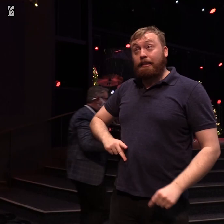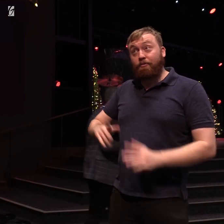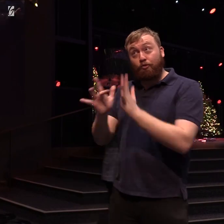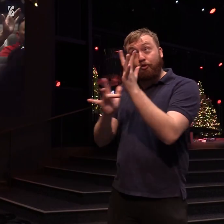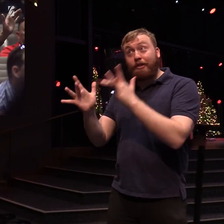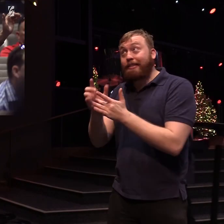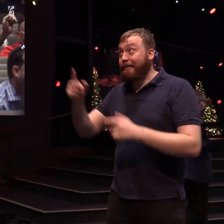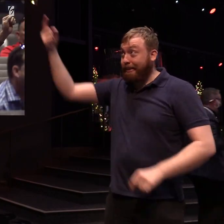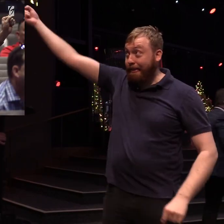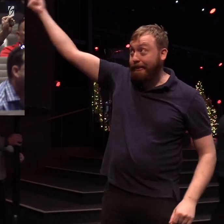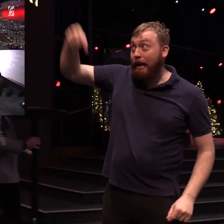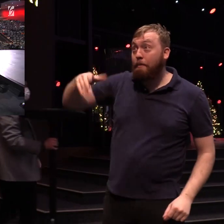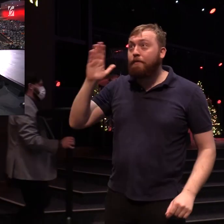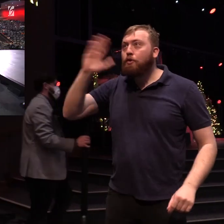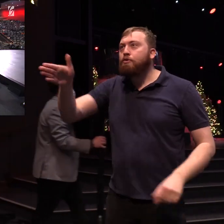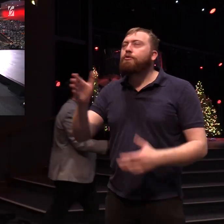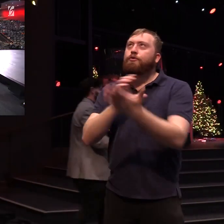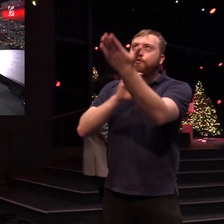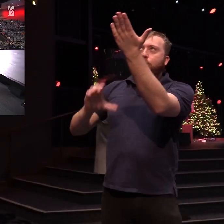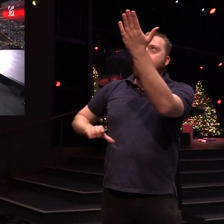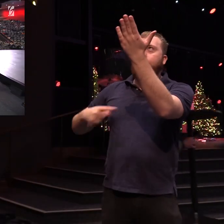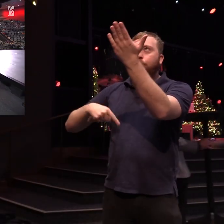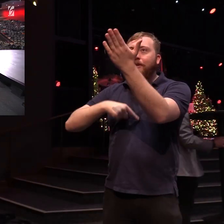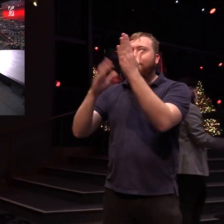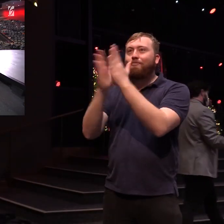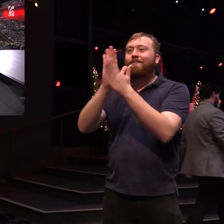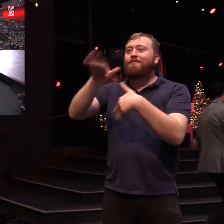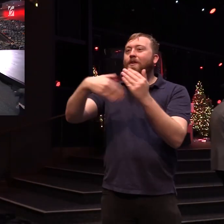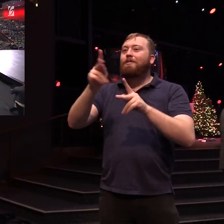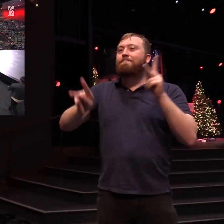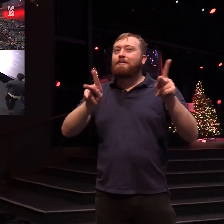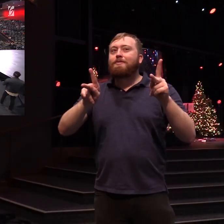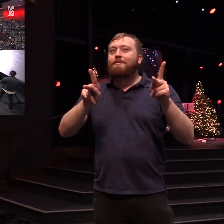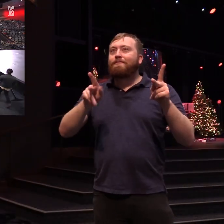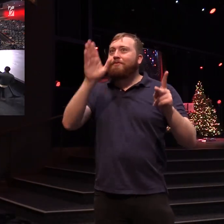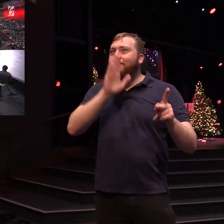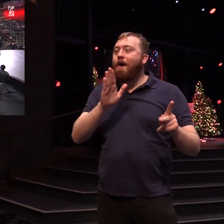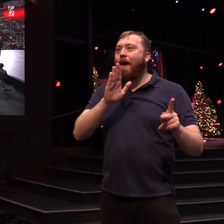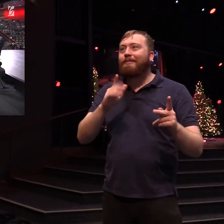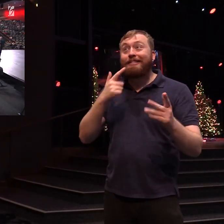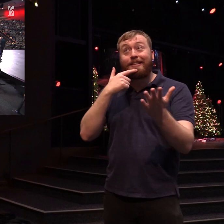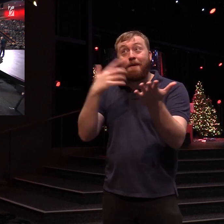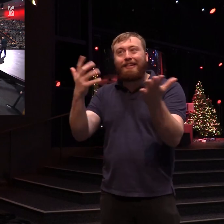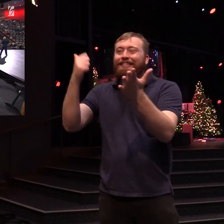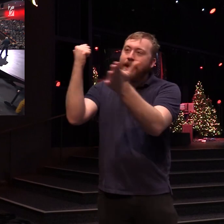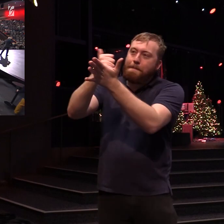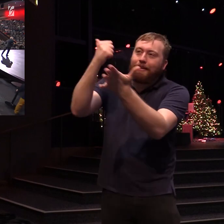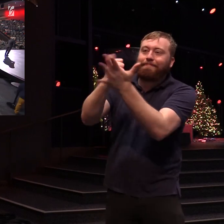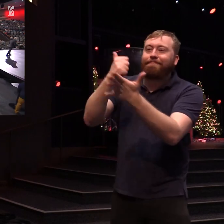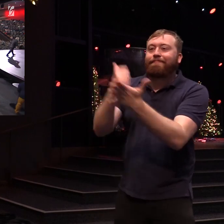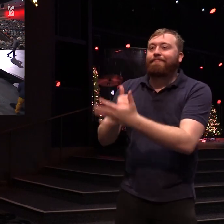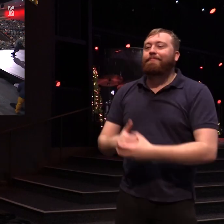Christ we pray. And all God's people said, amen.